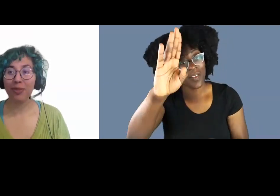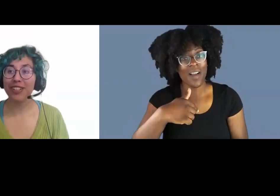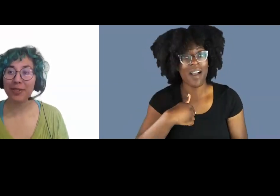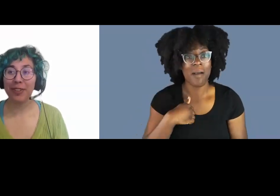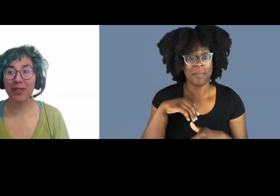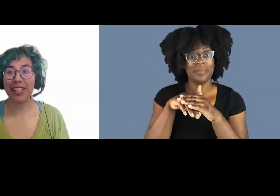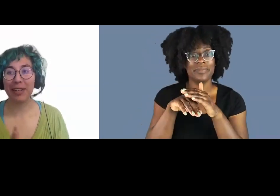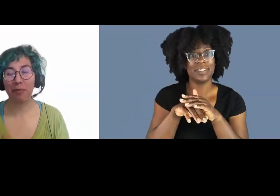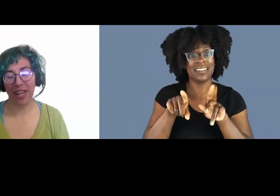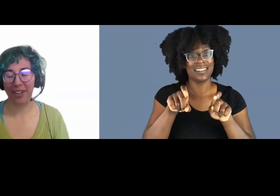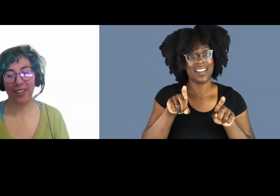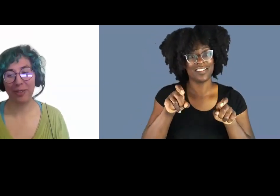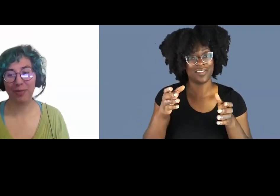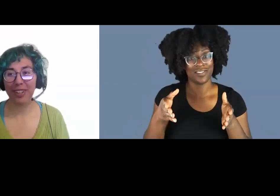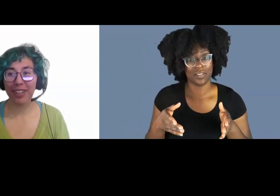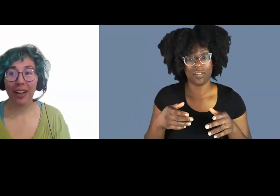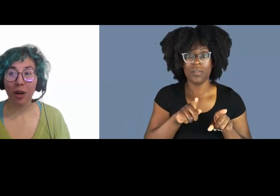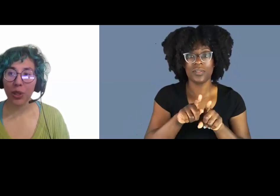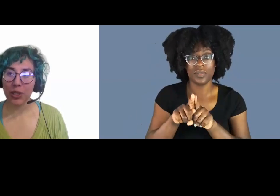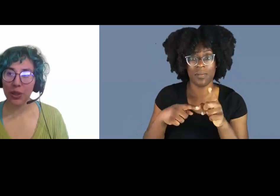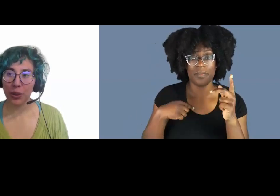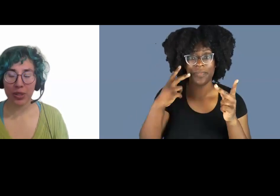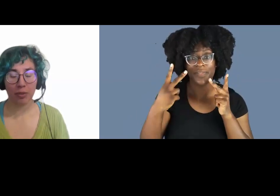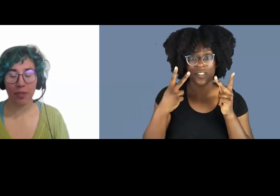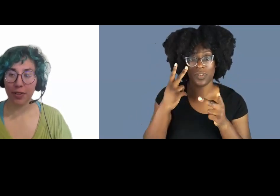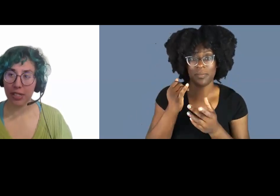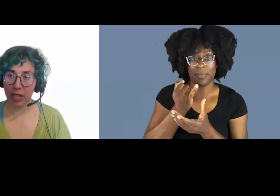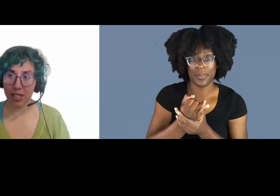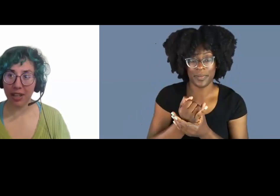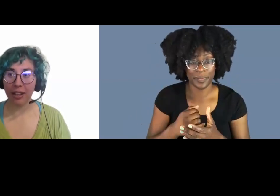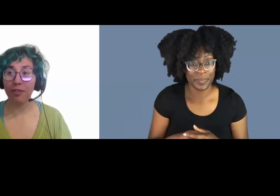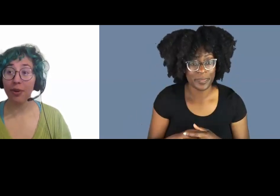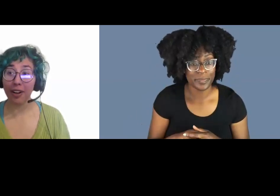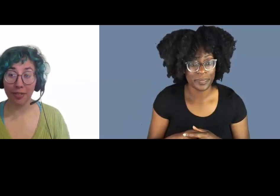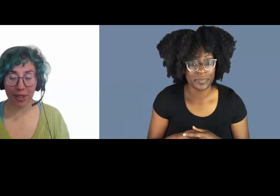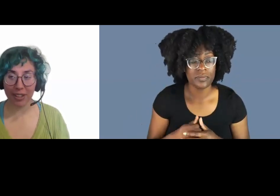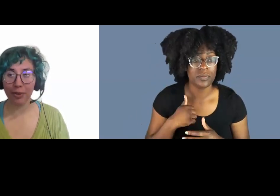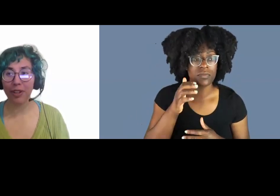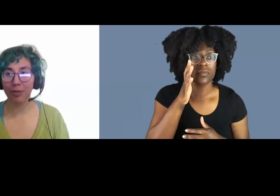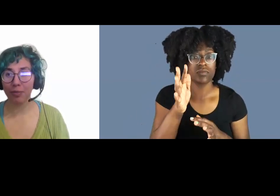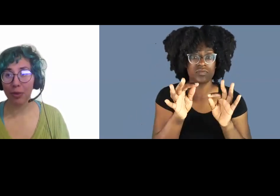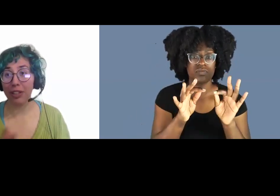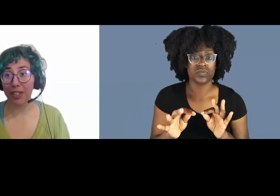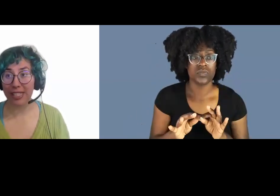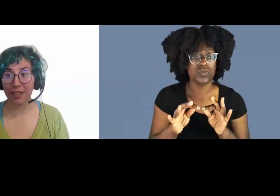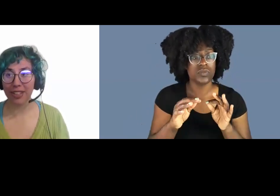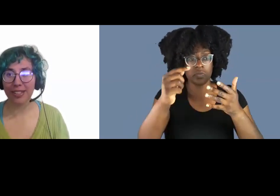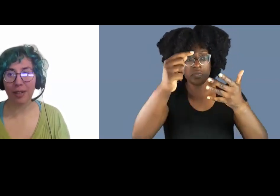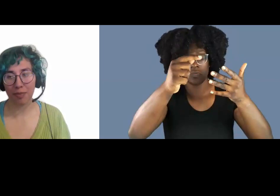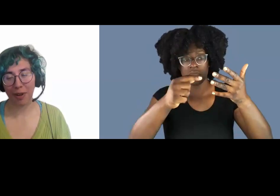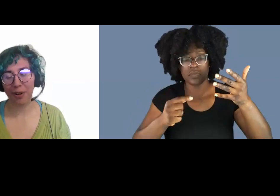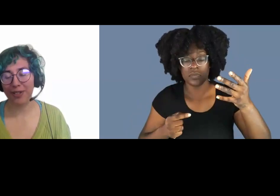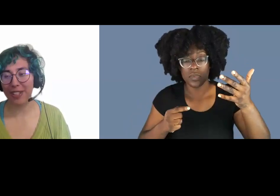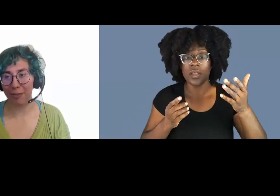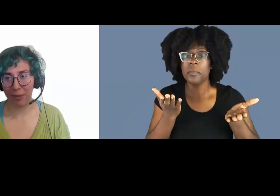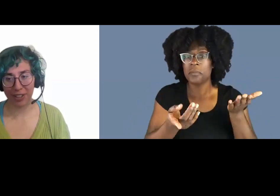I am also visually impaired. I'm going to go through some of the first steps, and if you are familiar with our previous series,